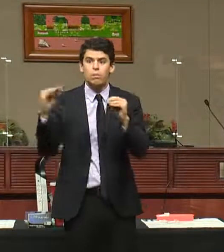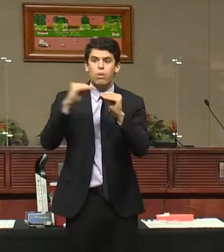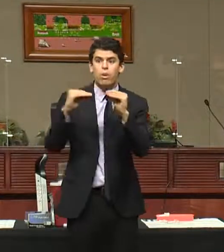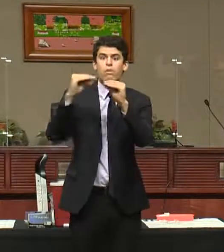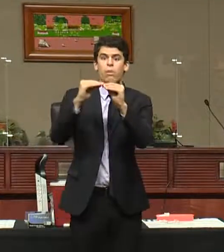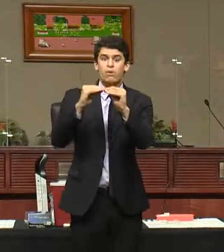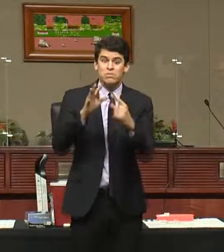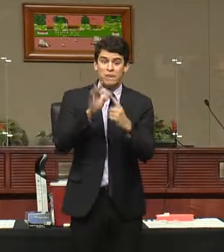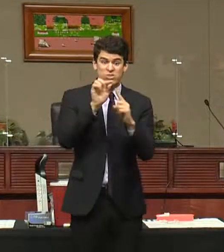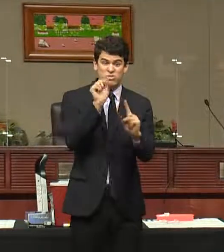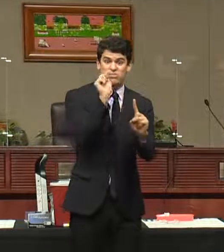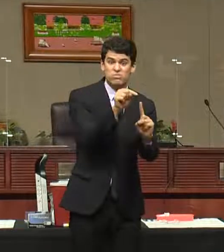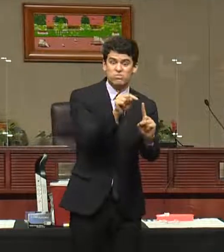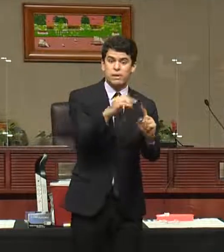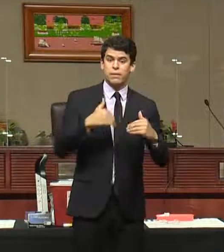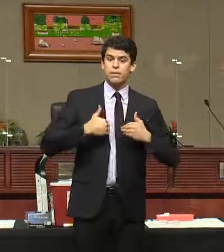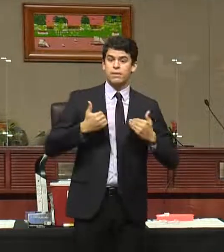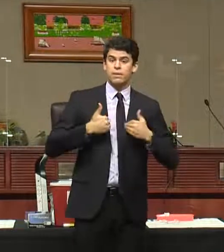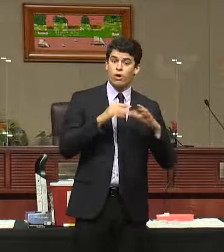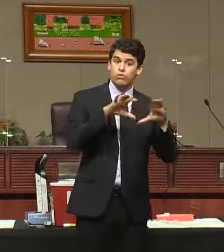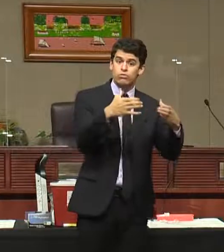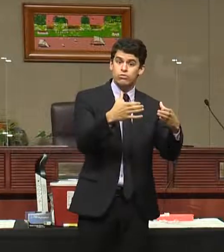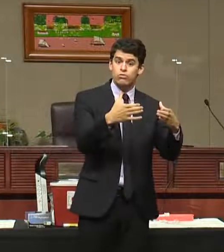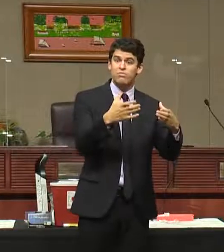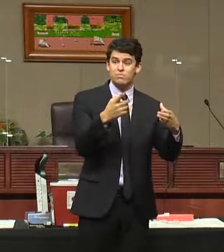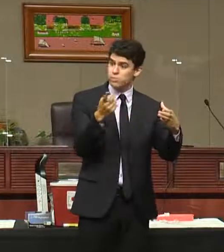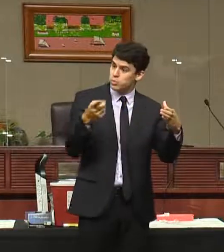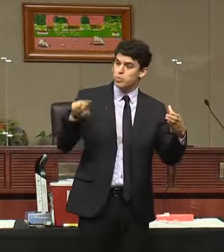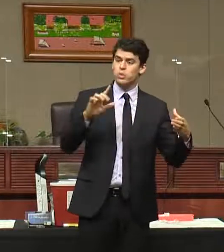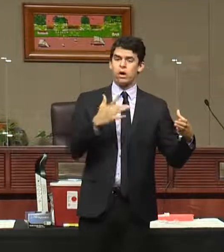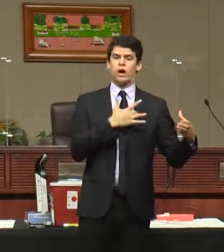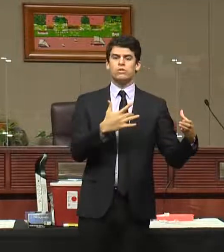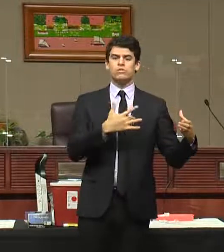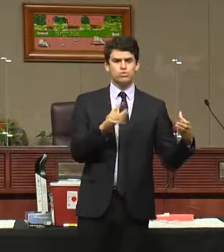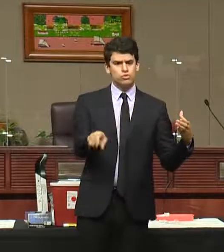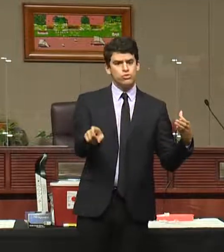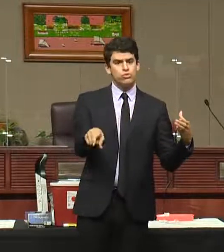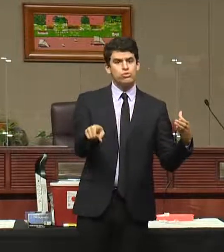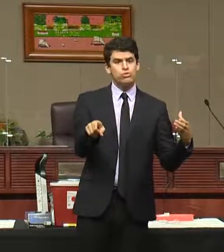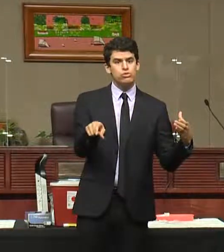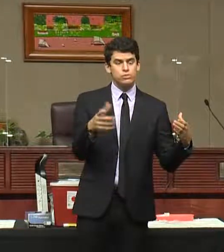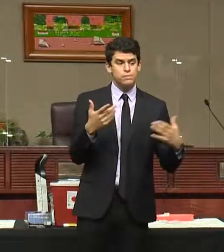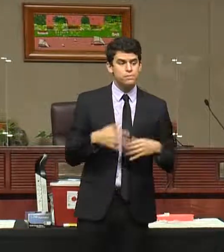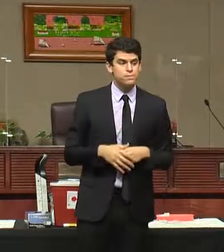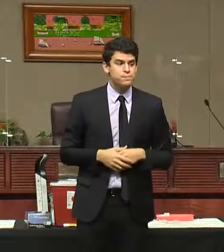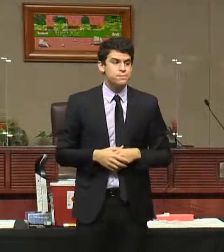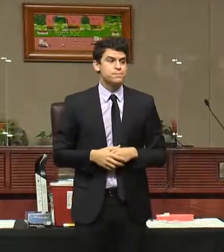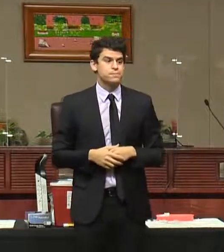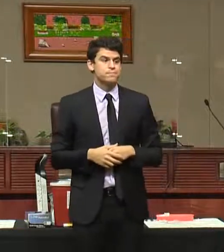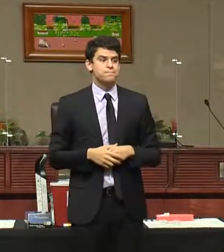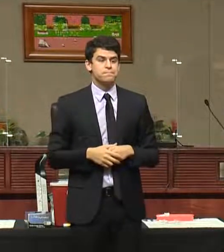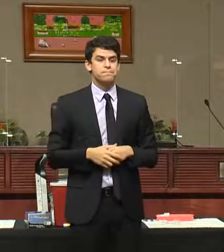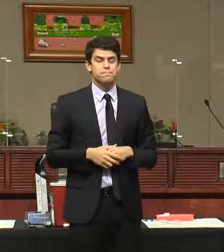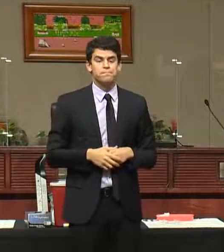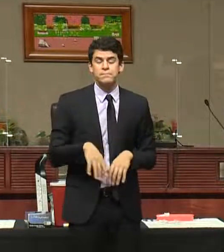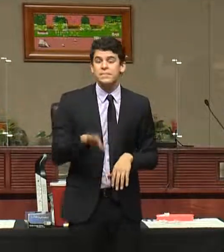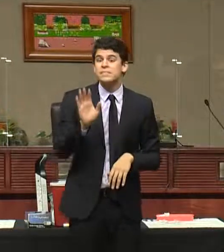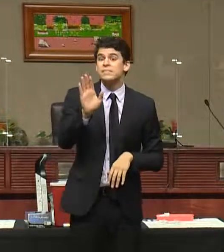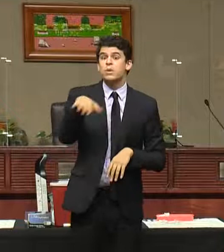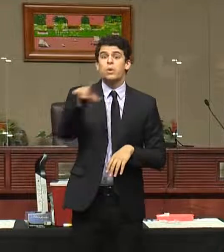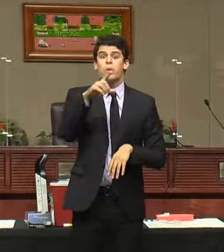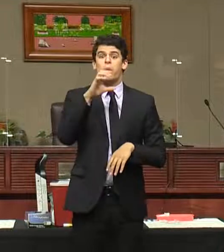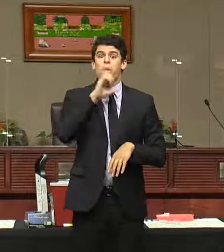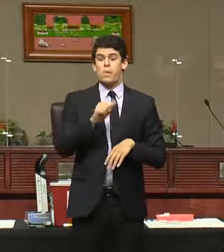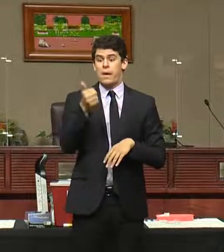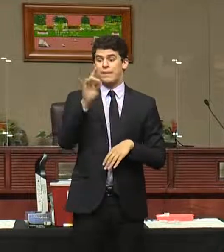of concern, or at least be alert about this. People older than 18, doses administered under